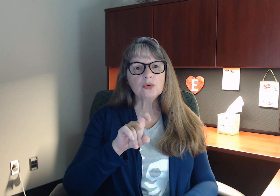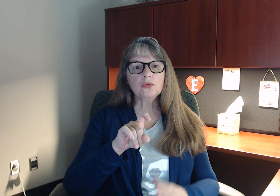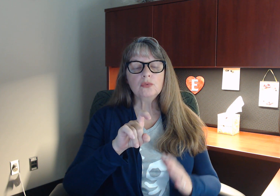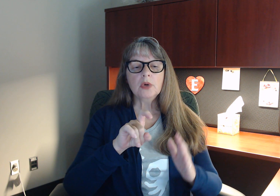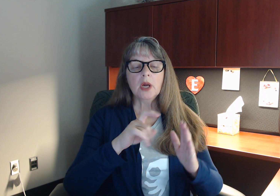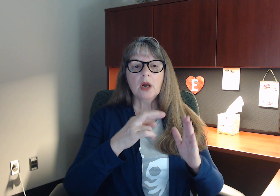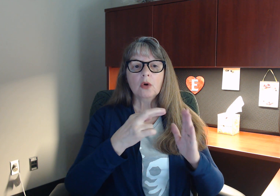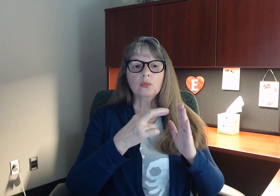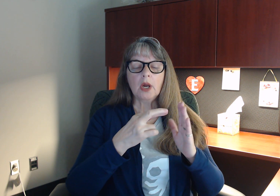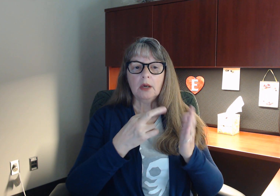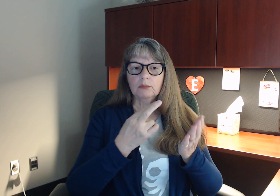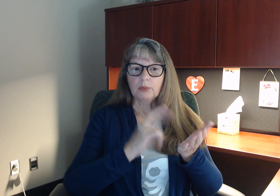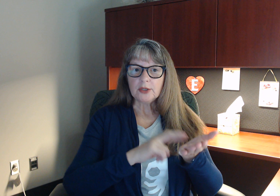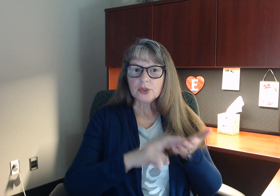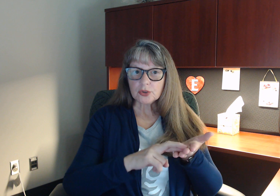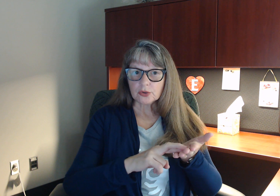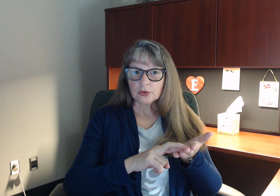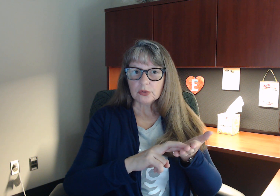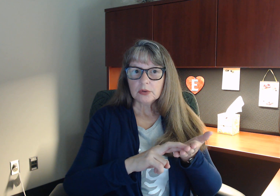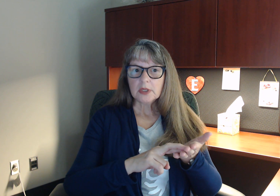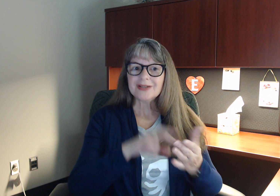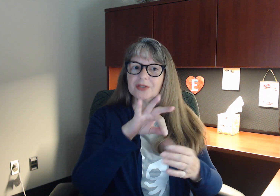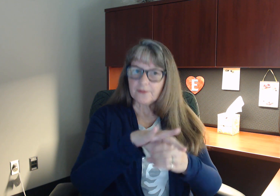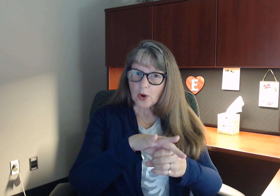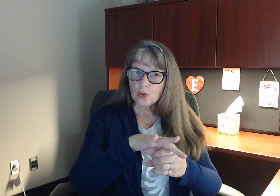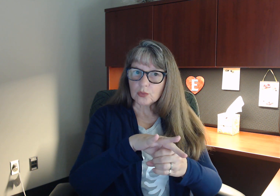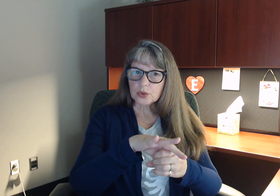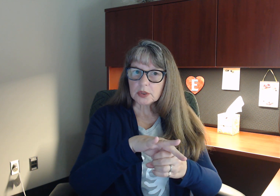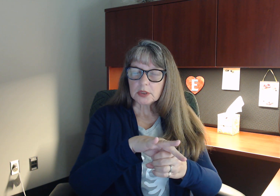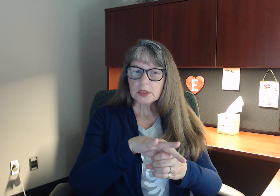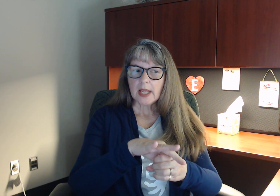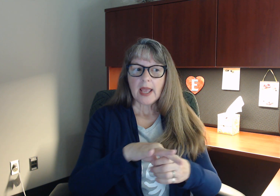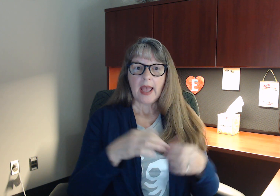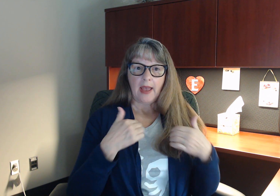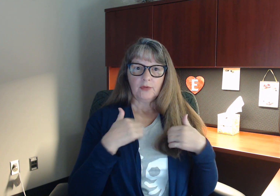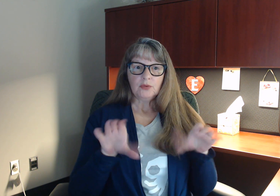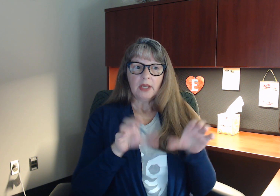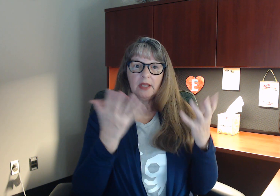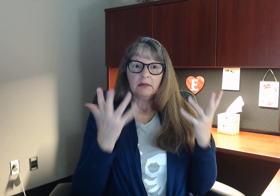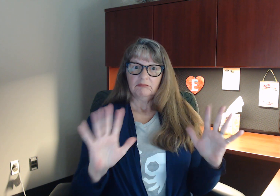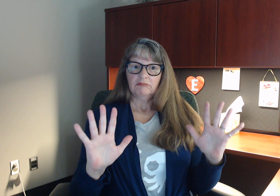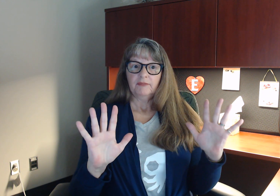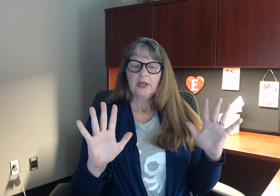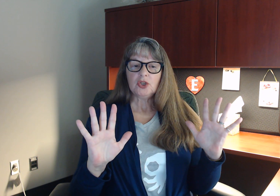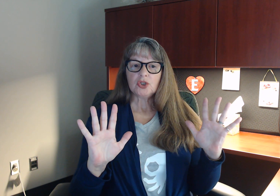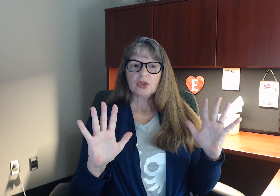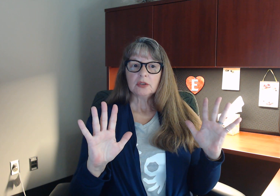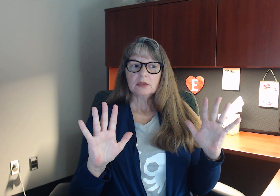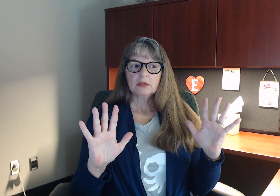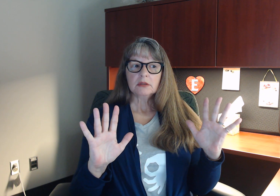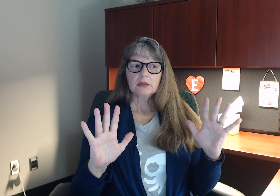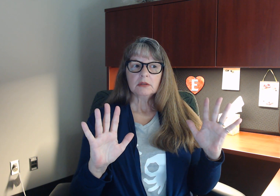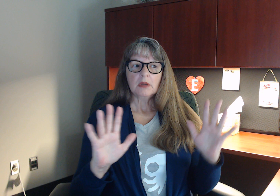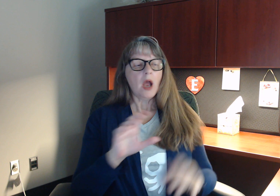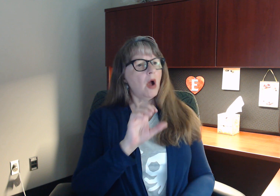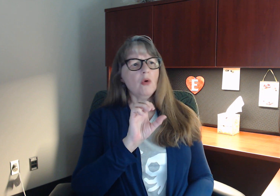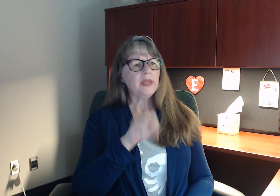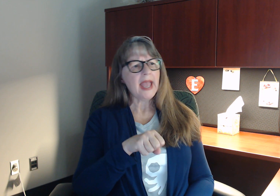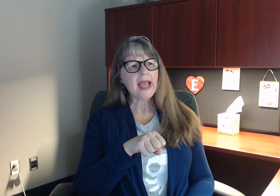to register to vote. Have you done it? Finished? Oh,